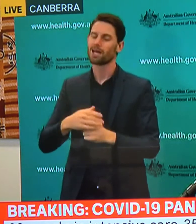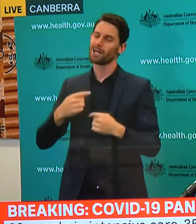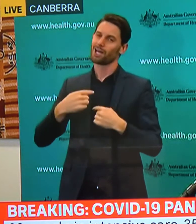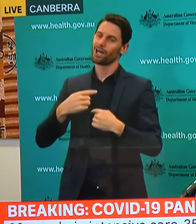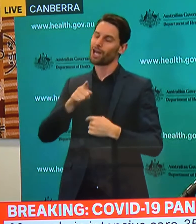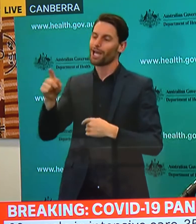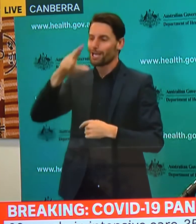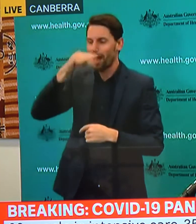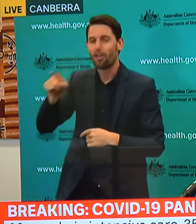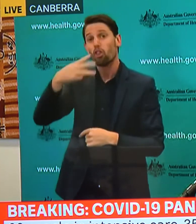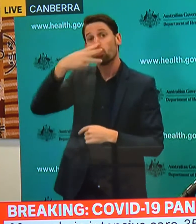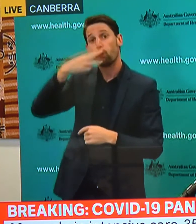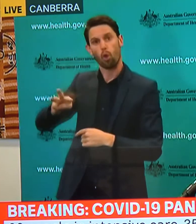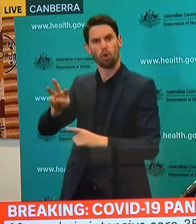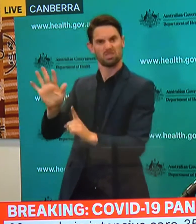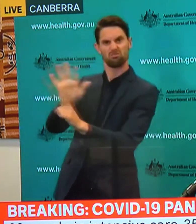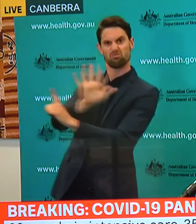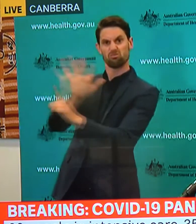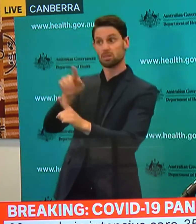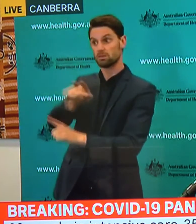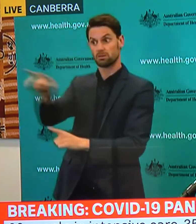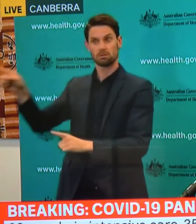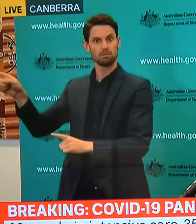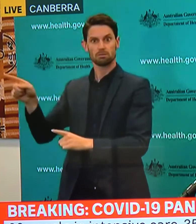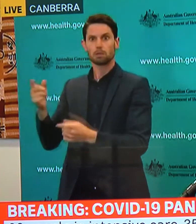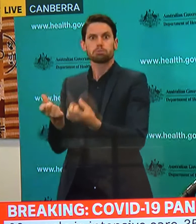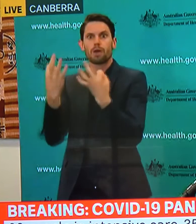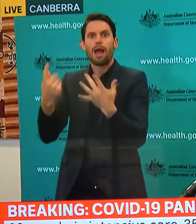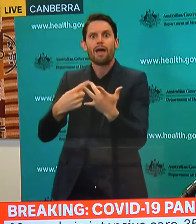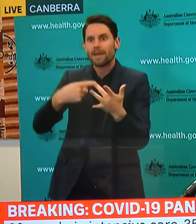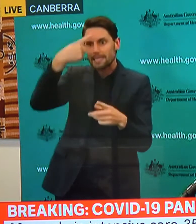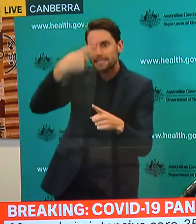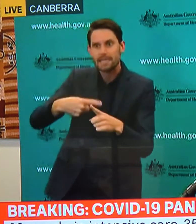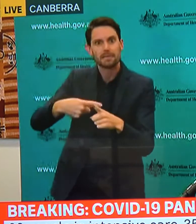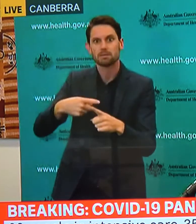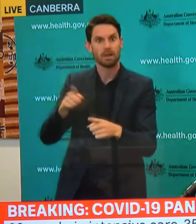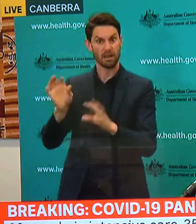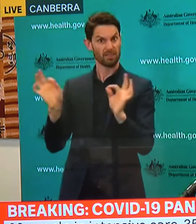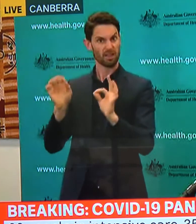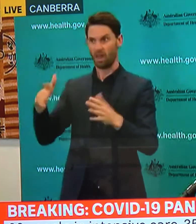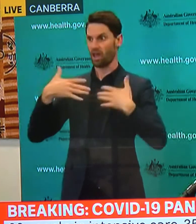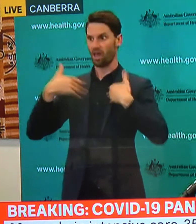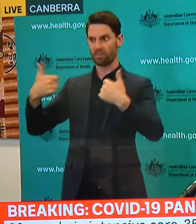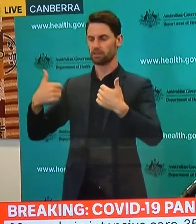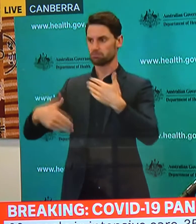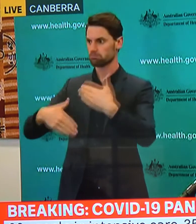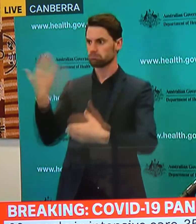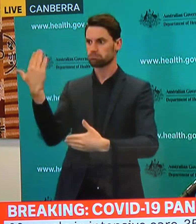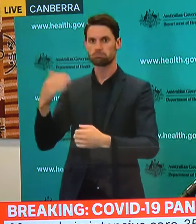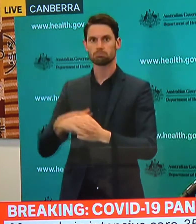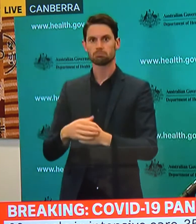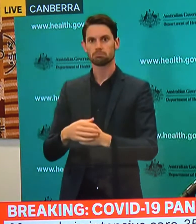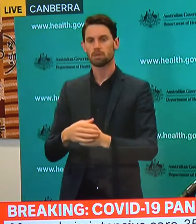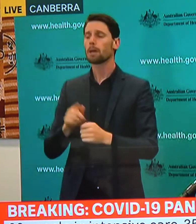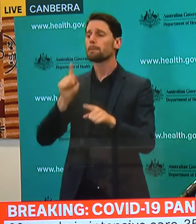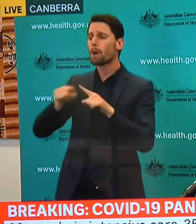me, are indeed, don't have risk factors. And so that's an important point. This is a disease which mostly is